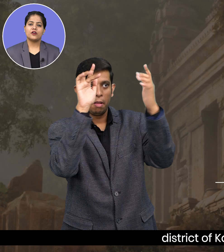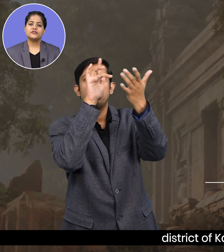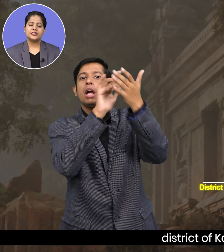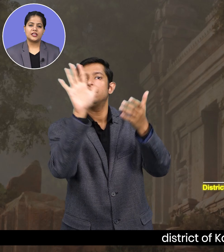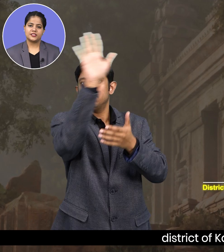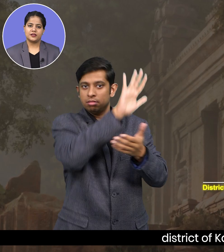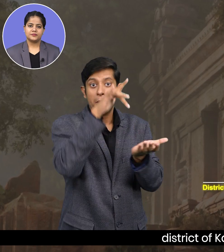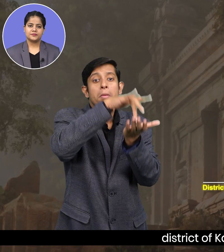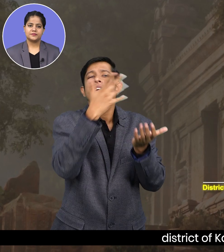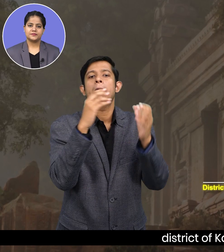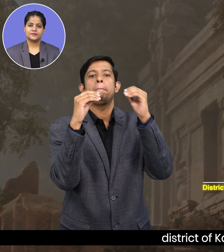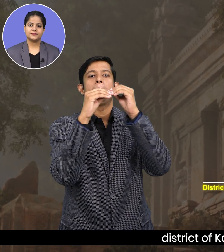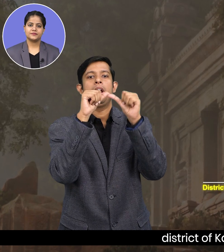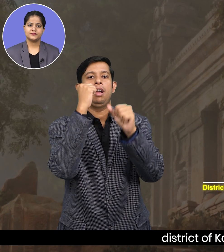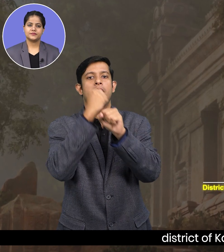district of Karnataka.